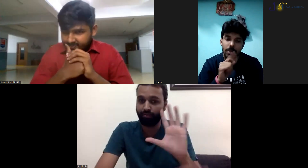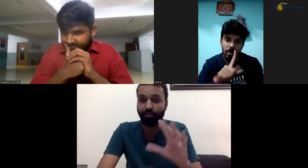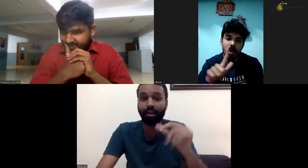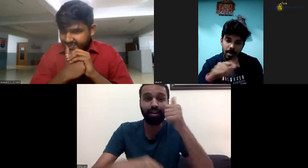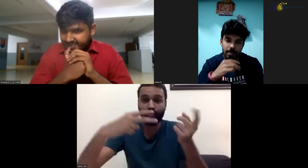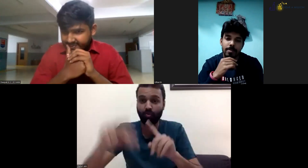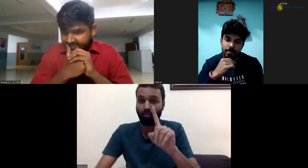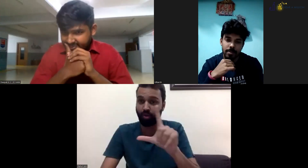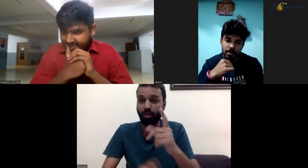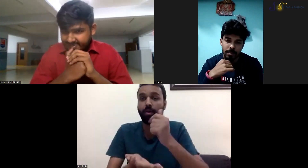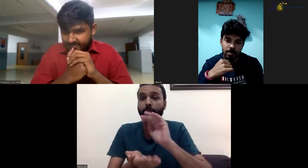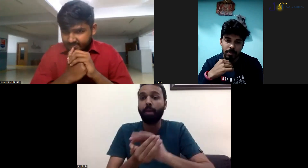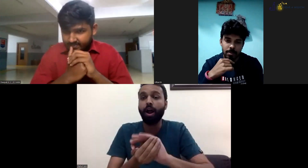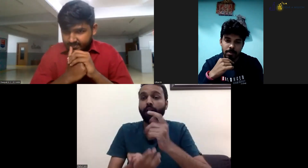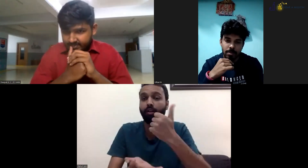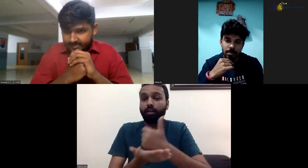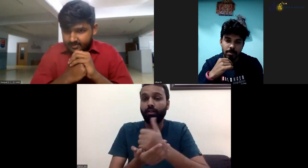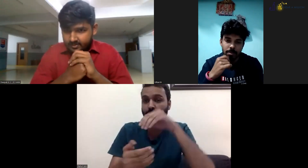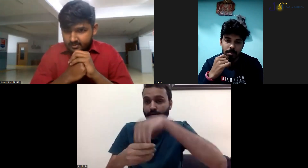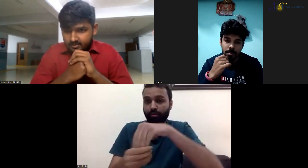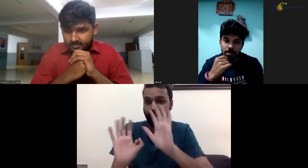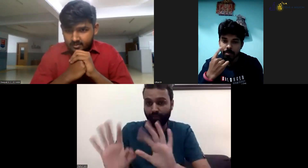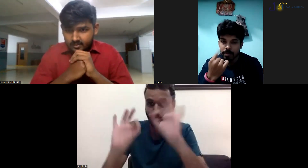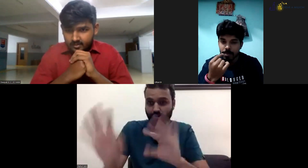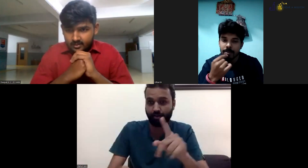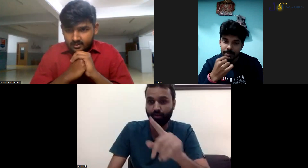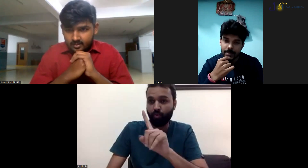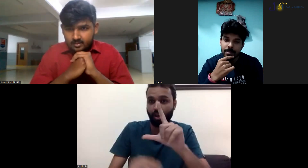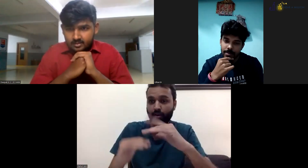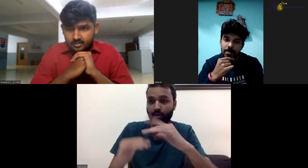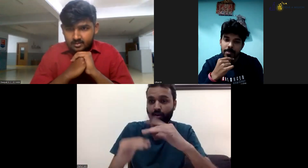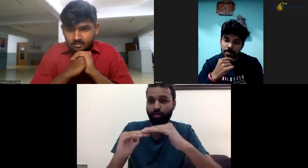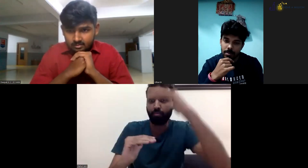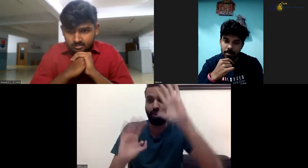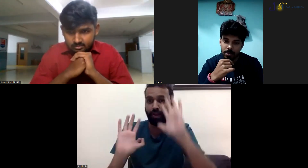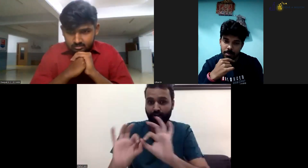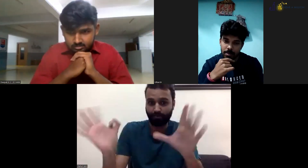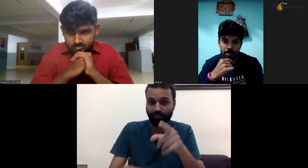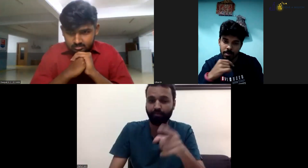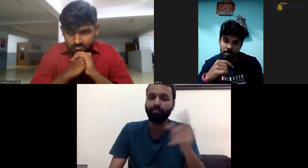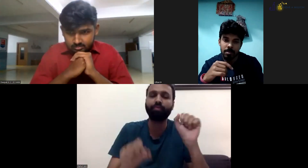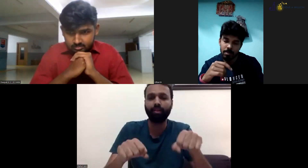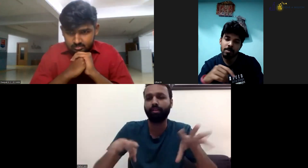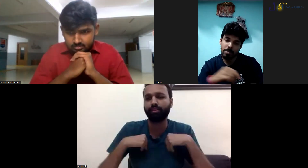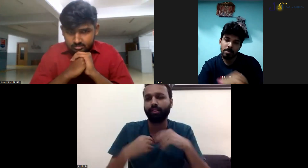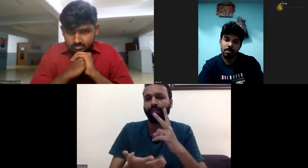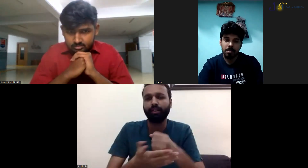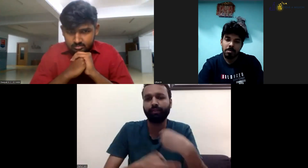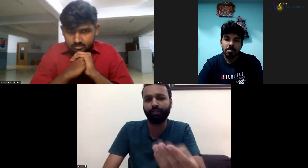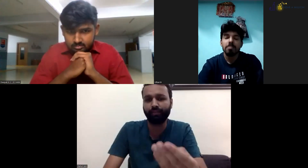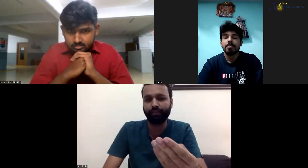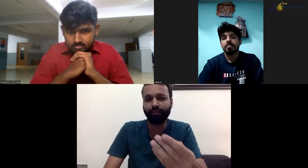means 1 lakh in Indian currency, you have to have in your bank account. And actually more than